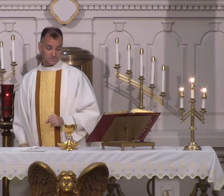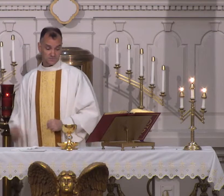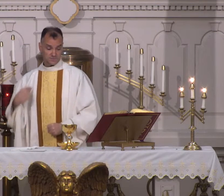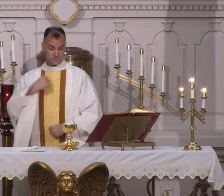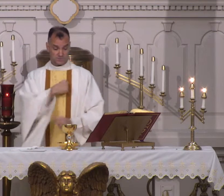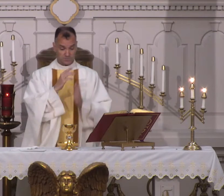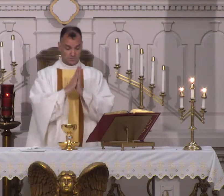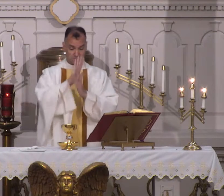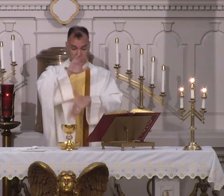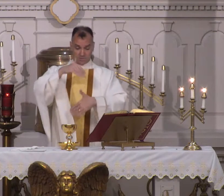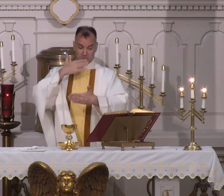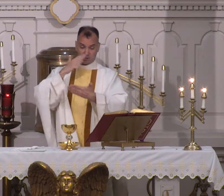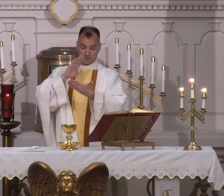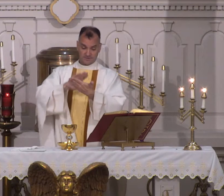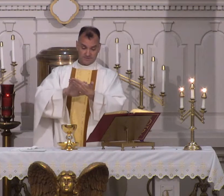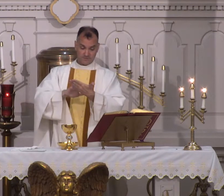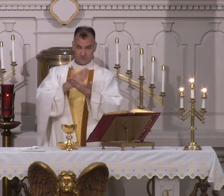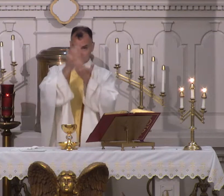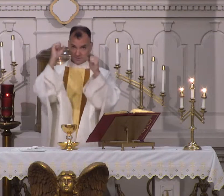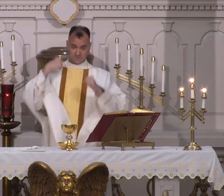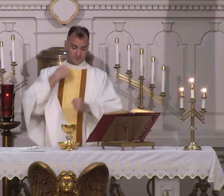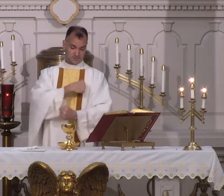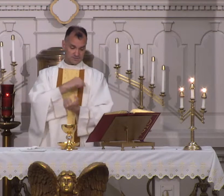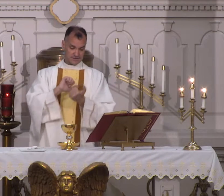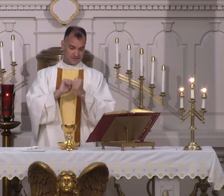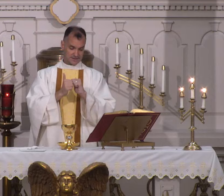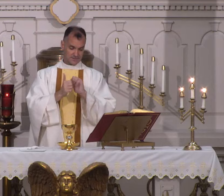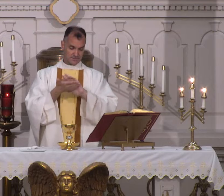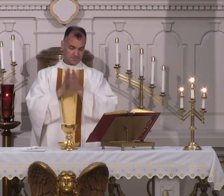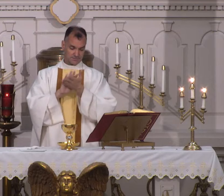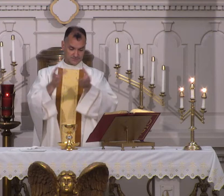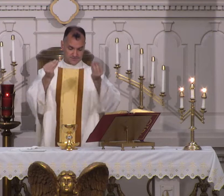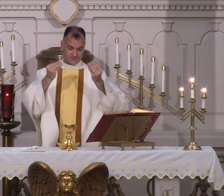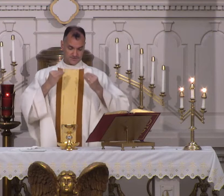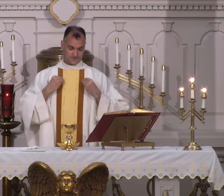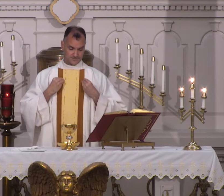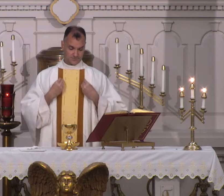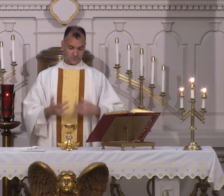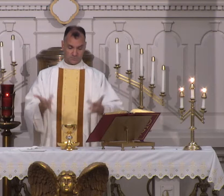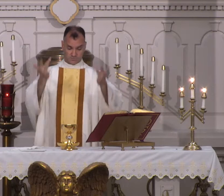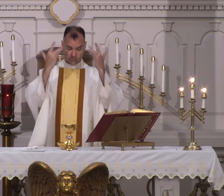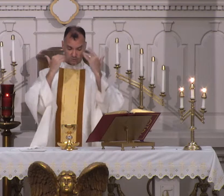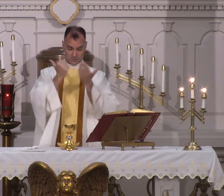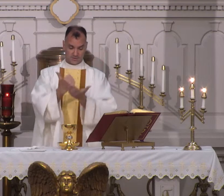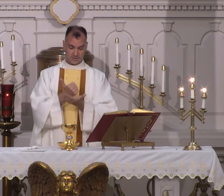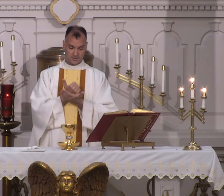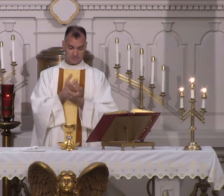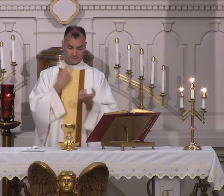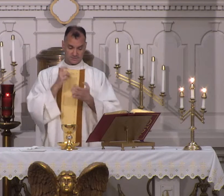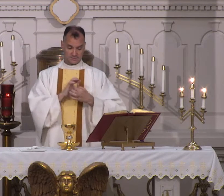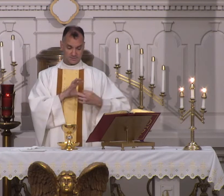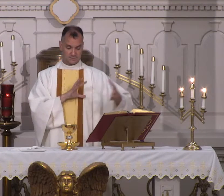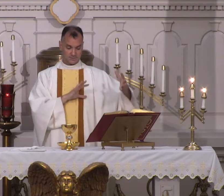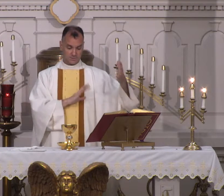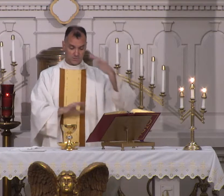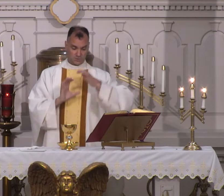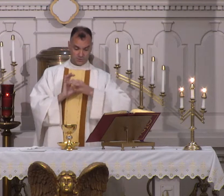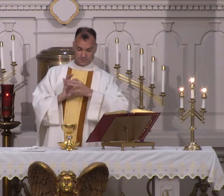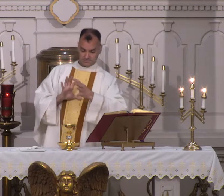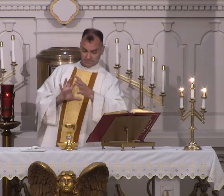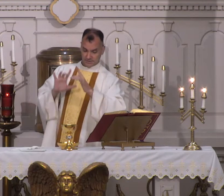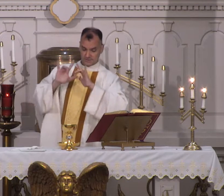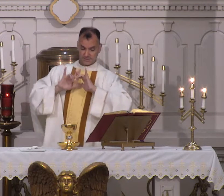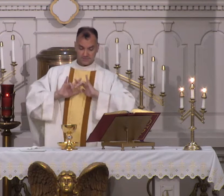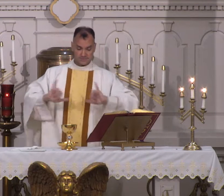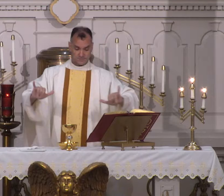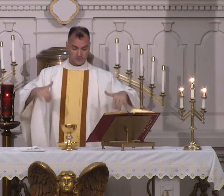Deliver us, Lord, we pray, from every evil. Graciously grant peace in our days, that by the help of your mercy, we may be always free from